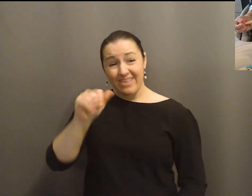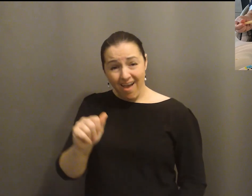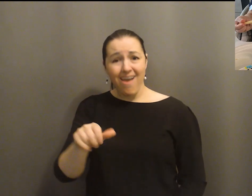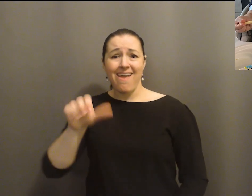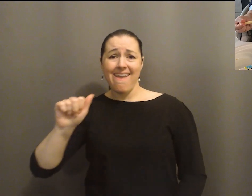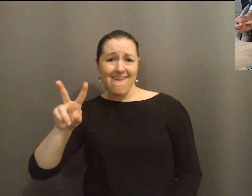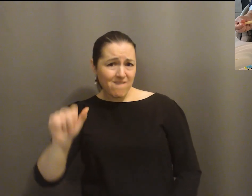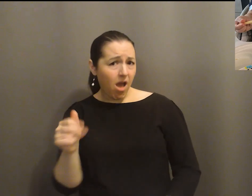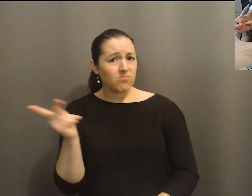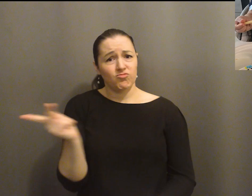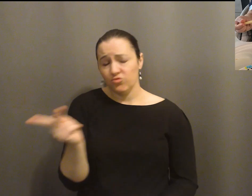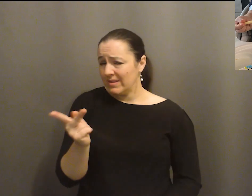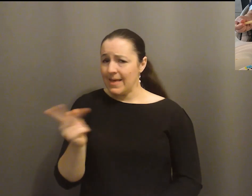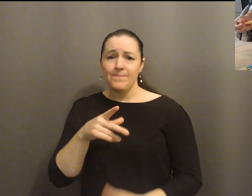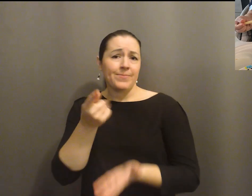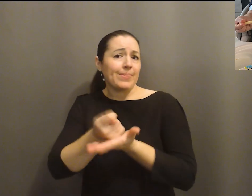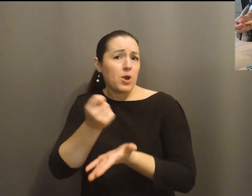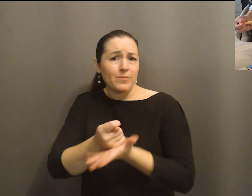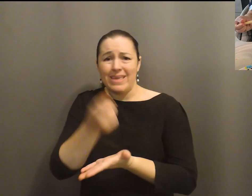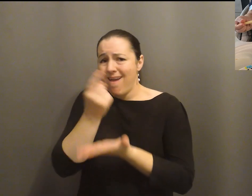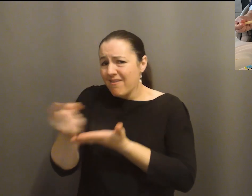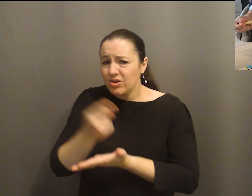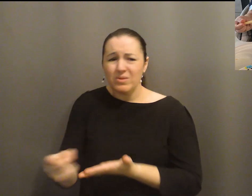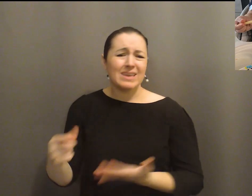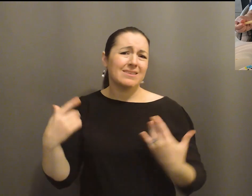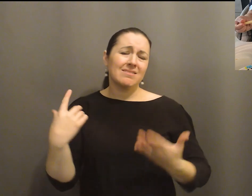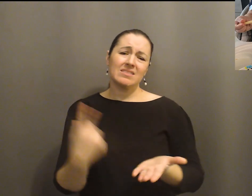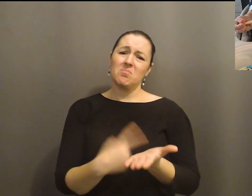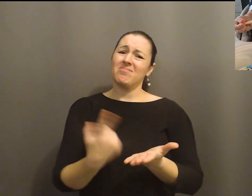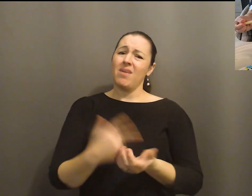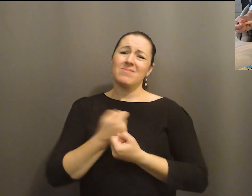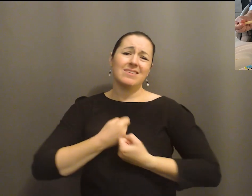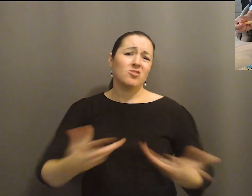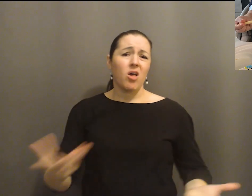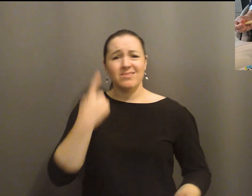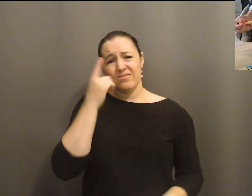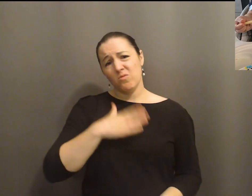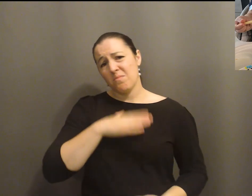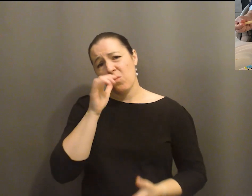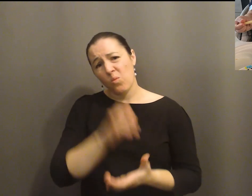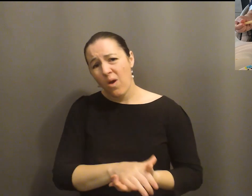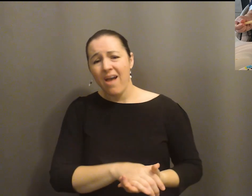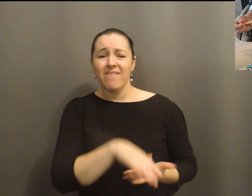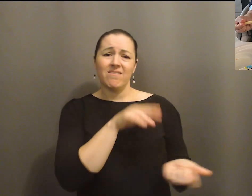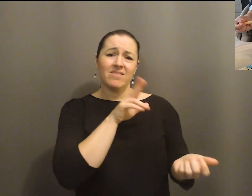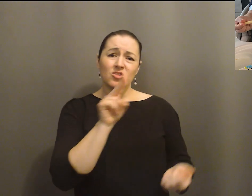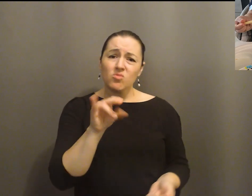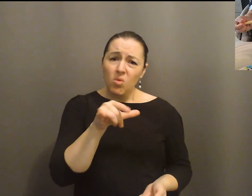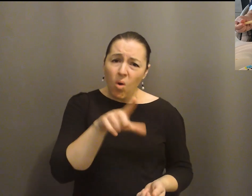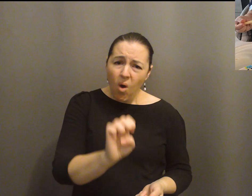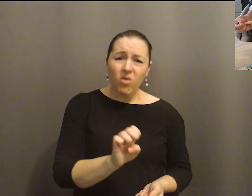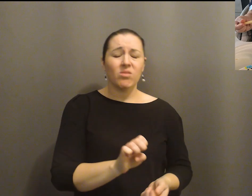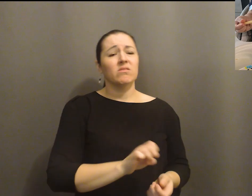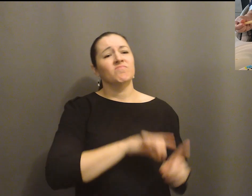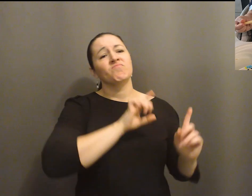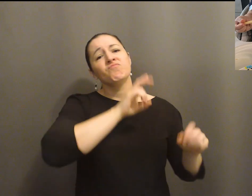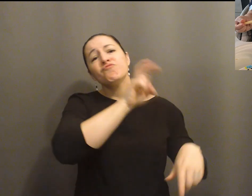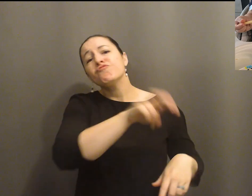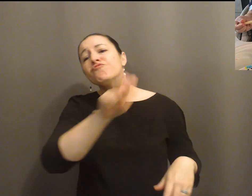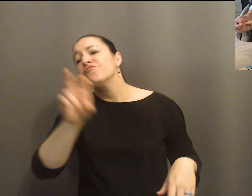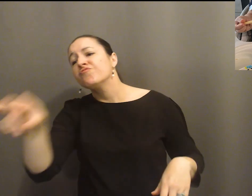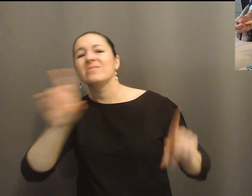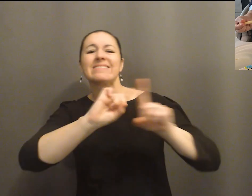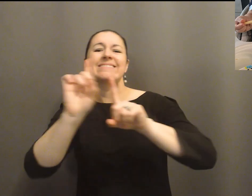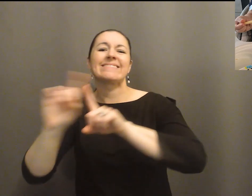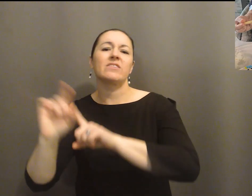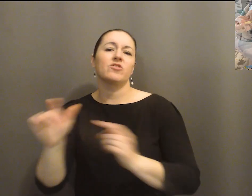and Ava Are in therapy Every single week It's exhausting sometimes For my wife, Nicole She goes from doctor visit To doctor visit To doctor